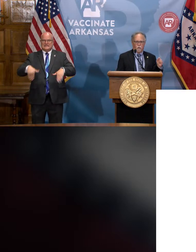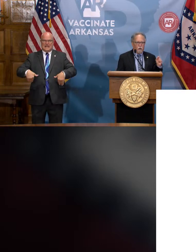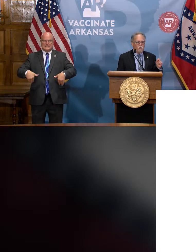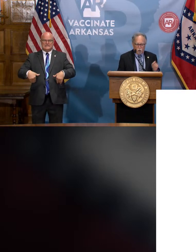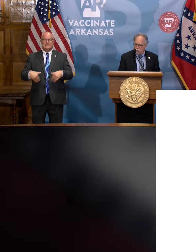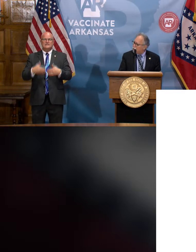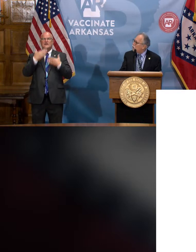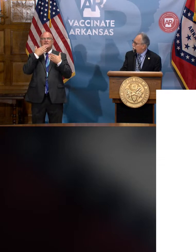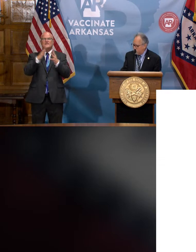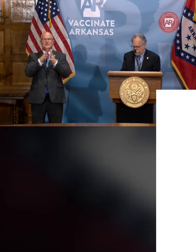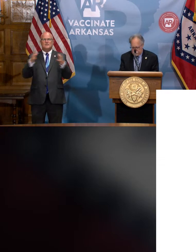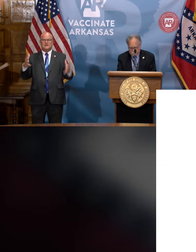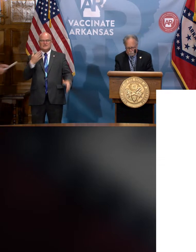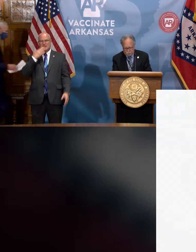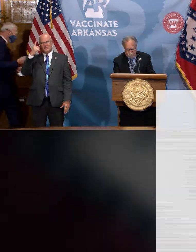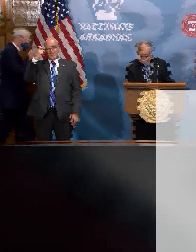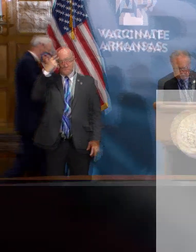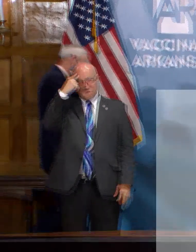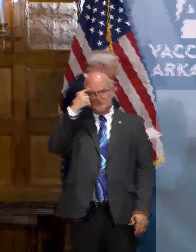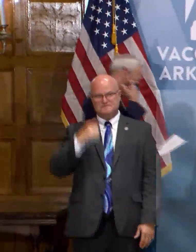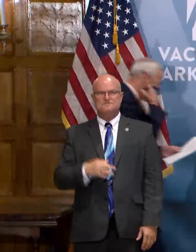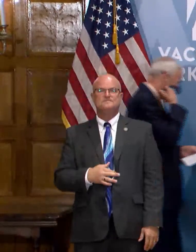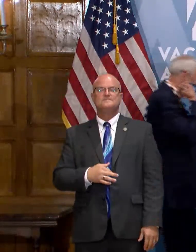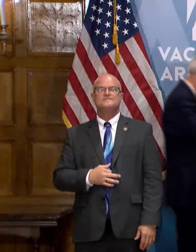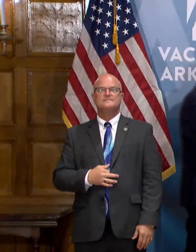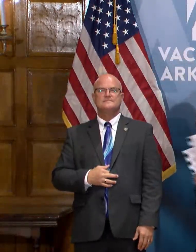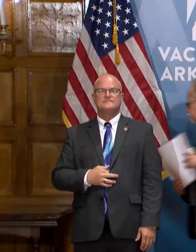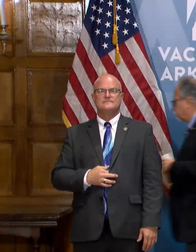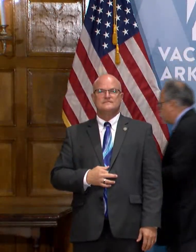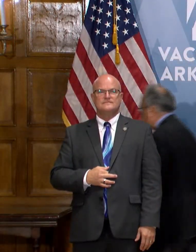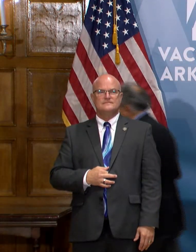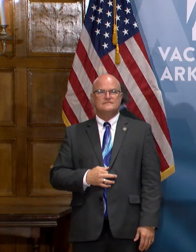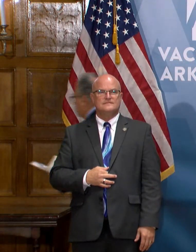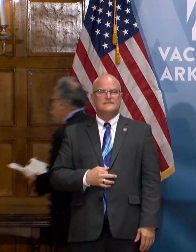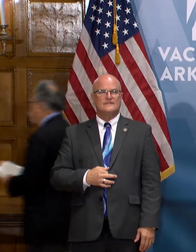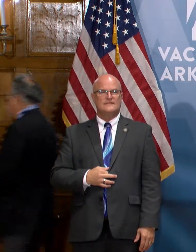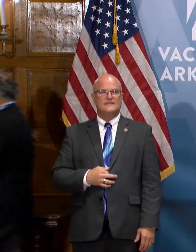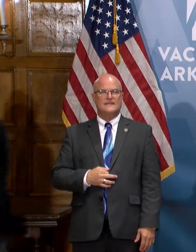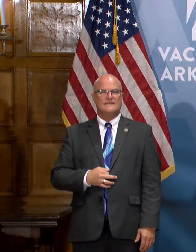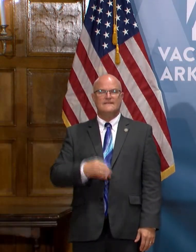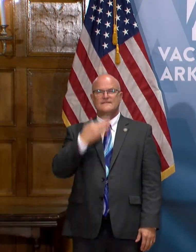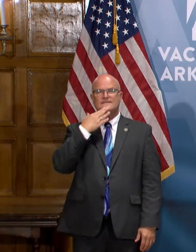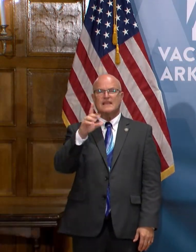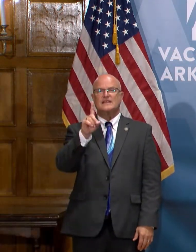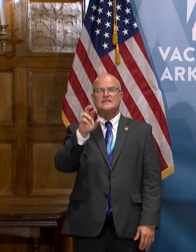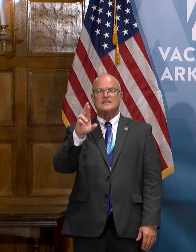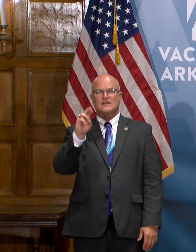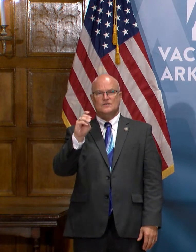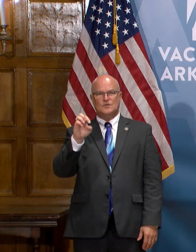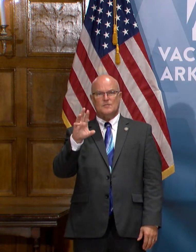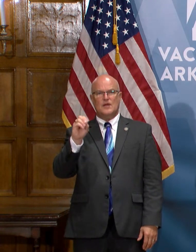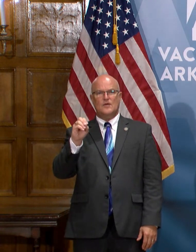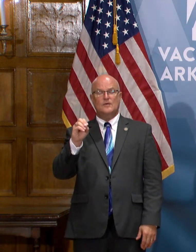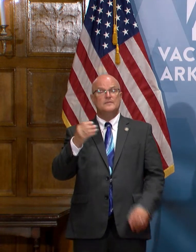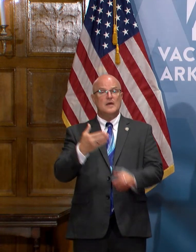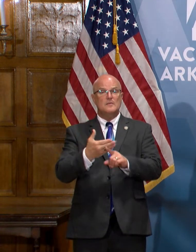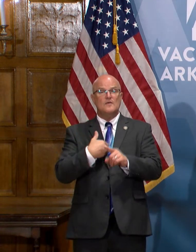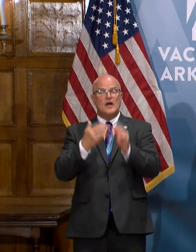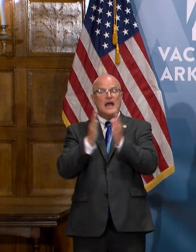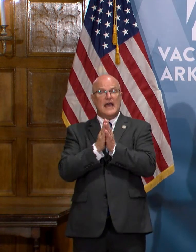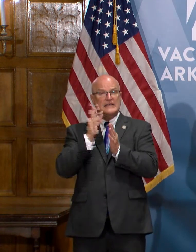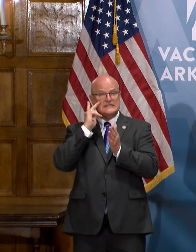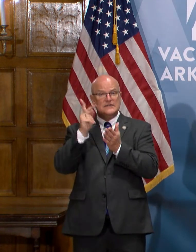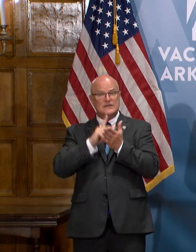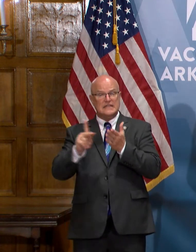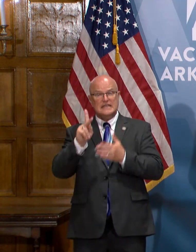for. So thank you very much. Thank you, Governor. Thank you, Dr. Romero. And then before I ask